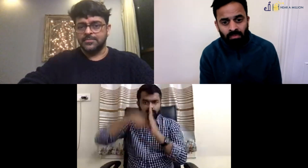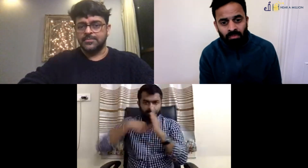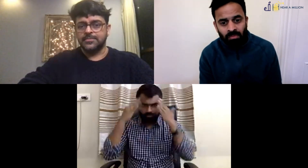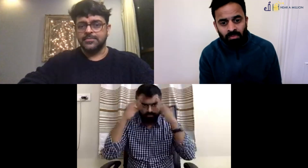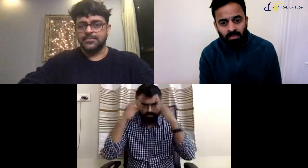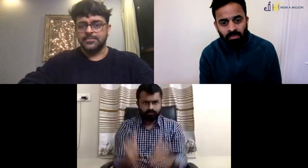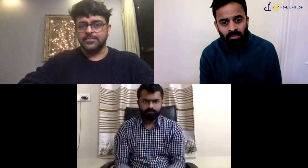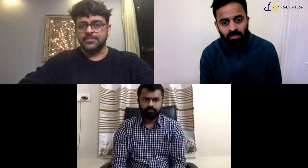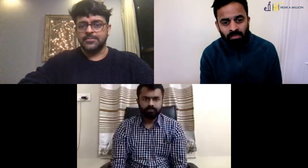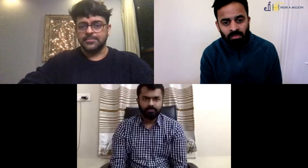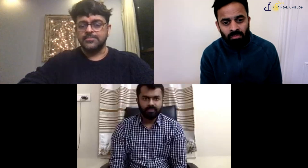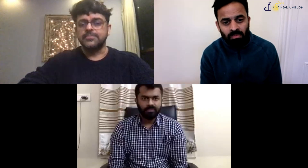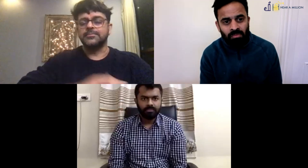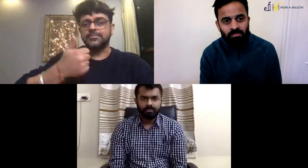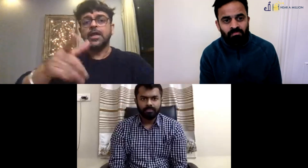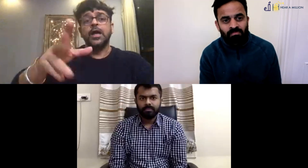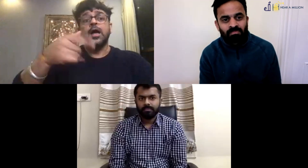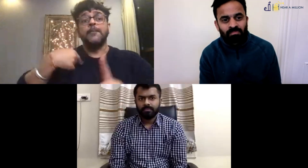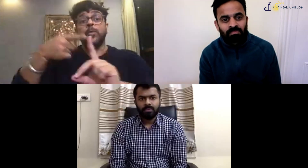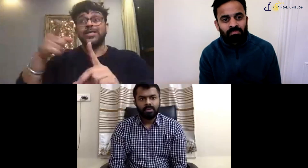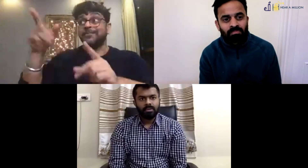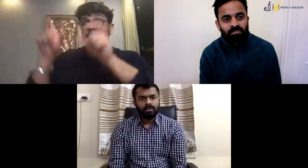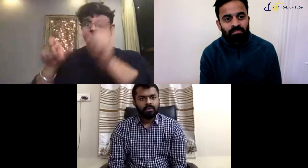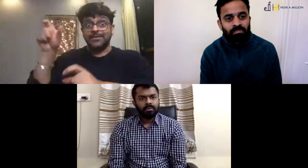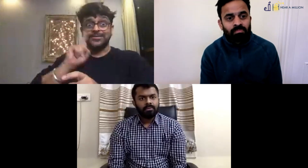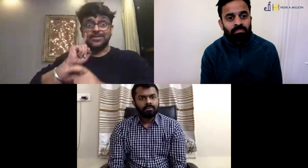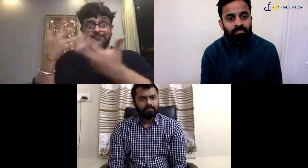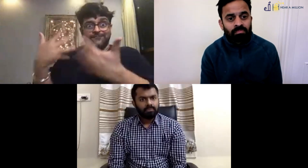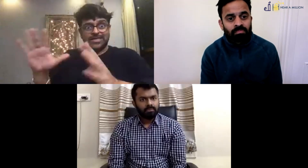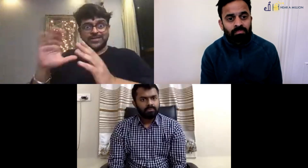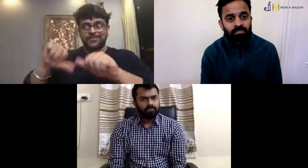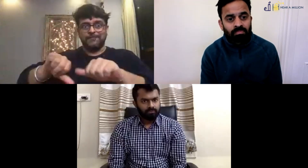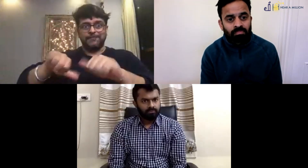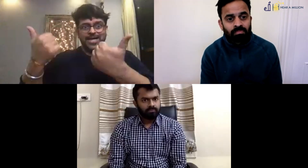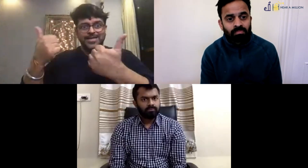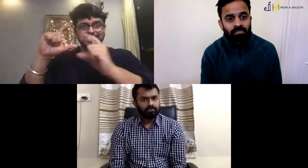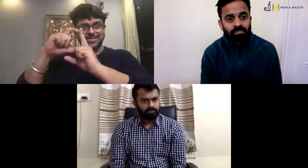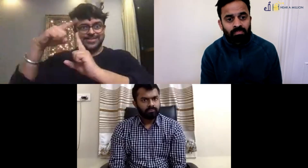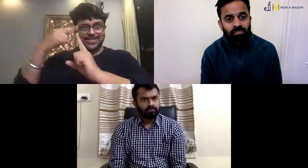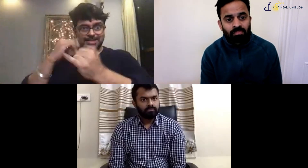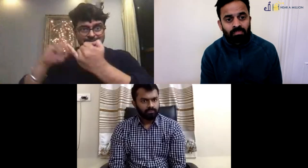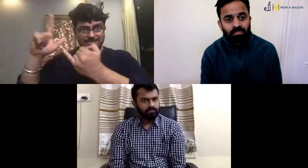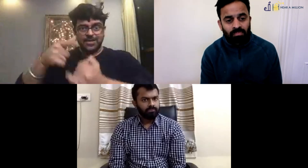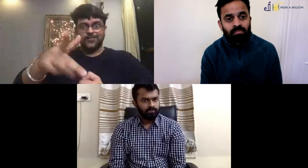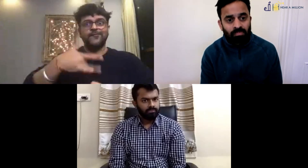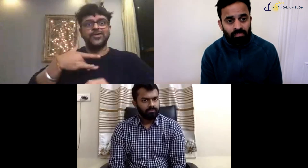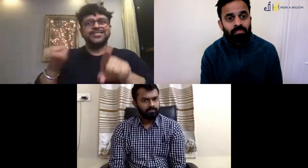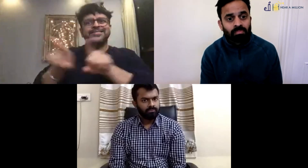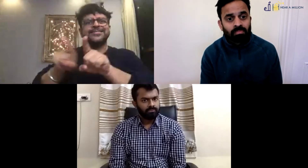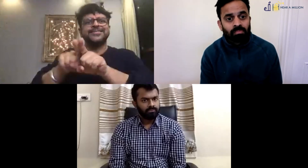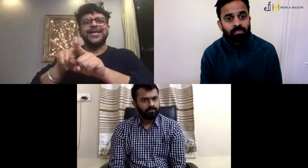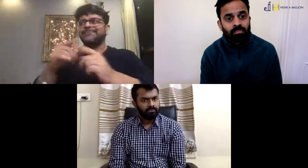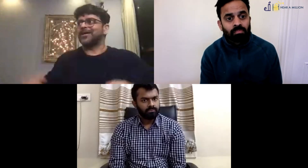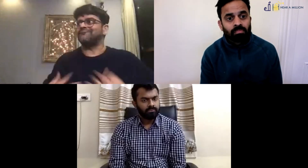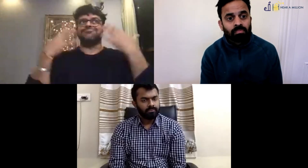About DTISL course, I haven't heard about it in detail. Yeah, deaf people who